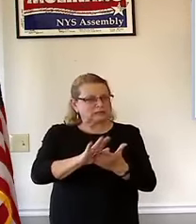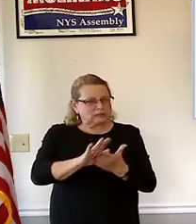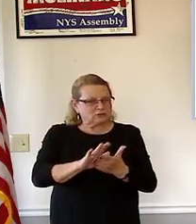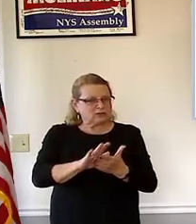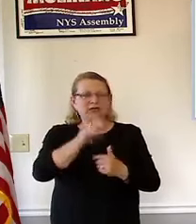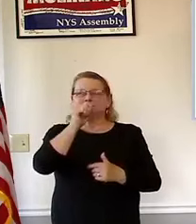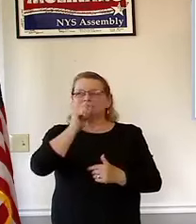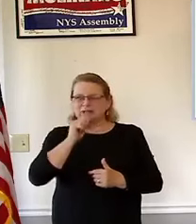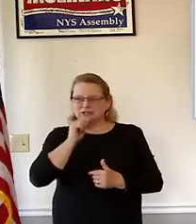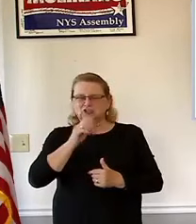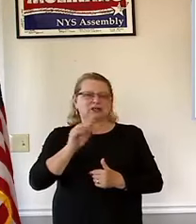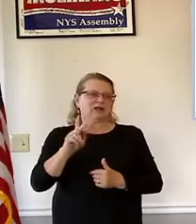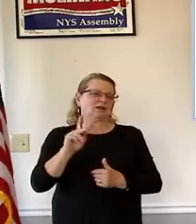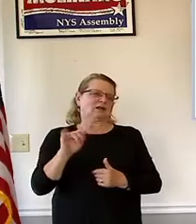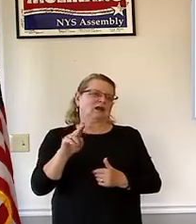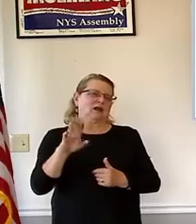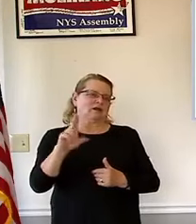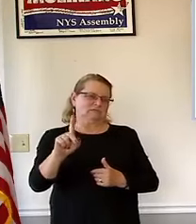kind. I know the desire